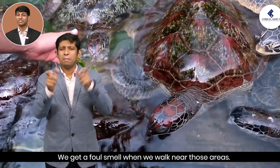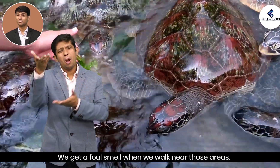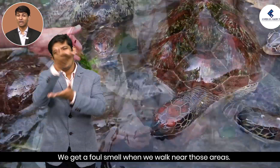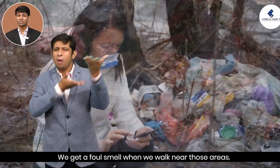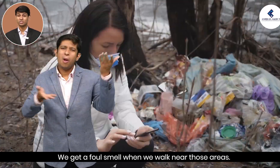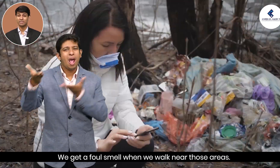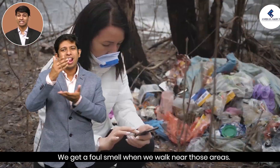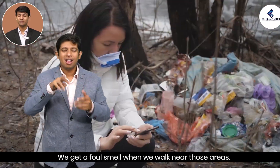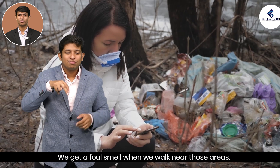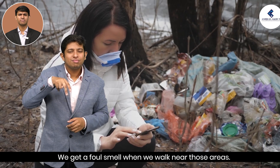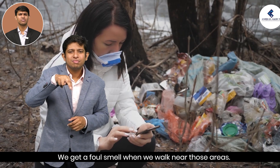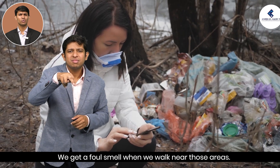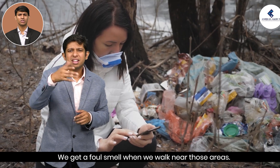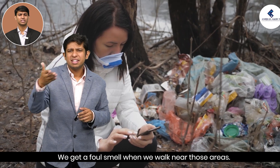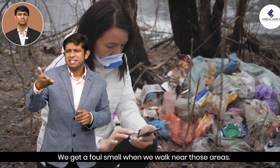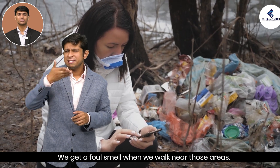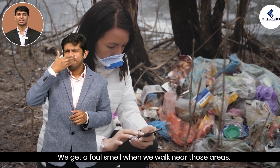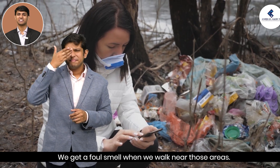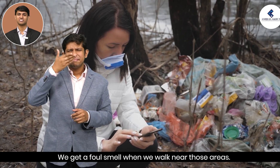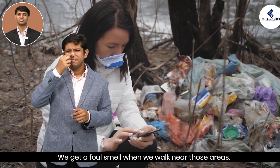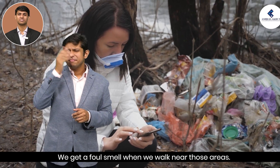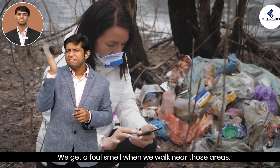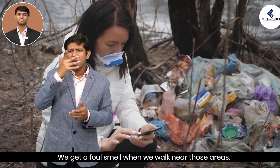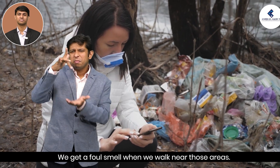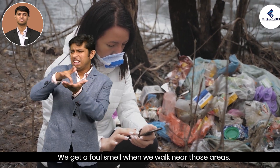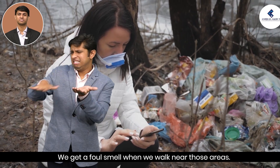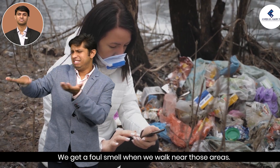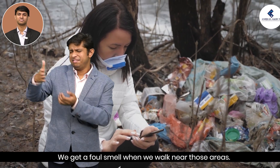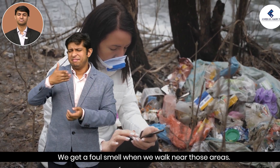We get a foul smell when we walk near those areas.